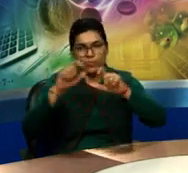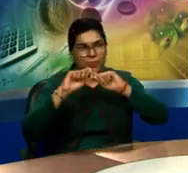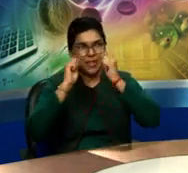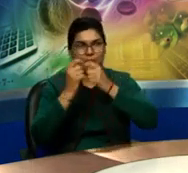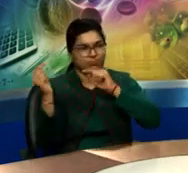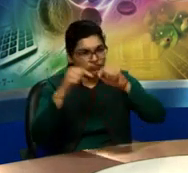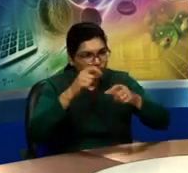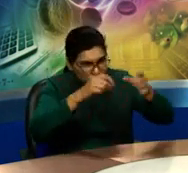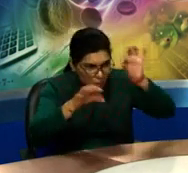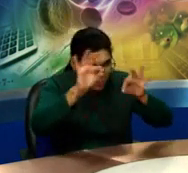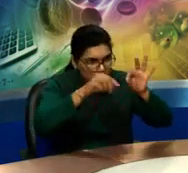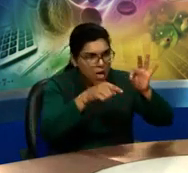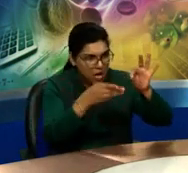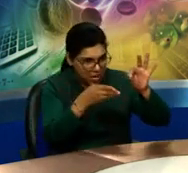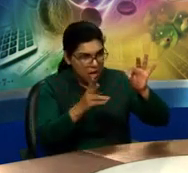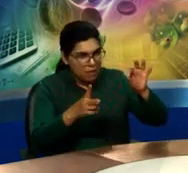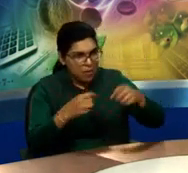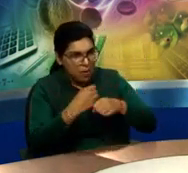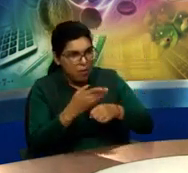a rival company for some quick extra money.